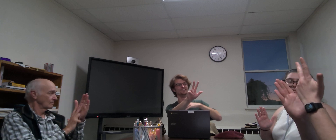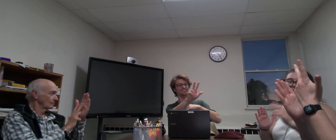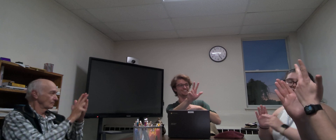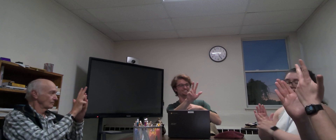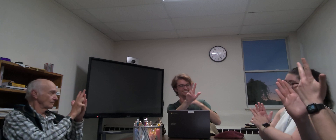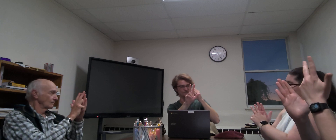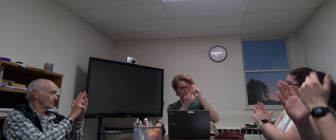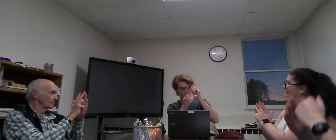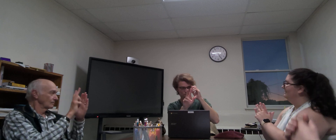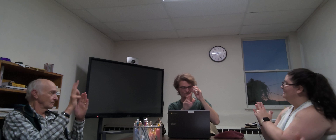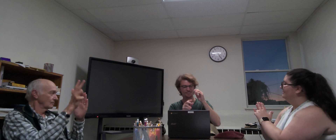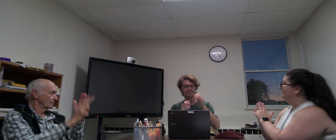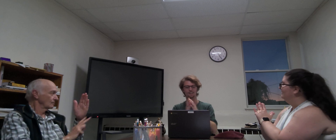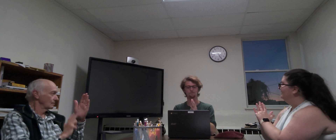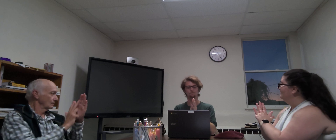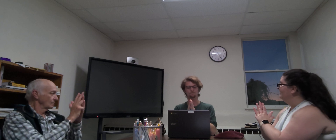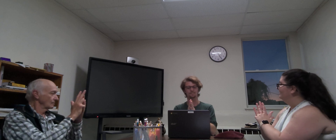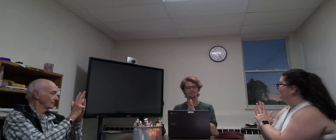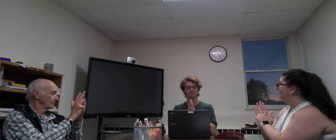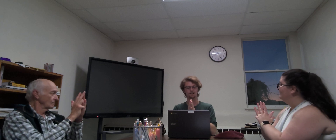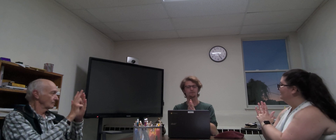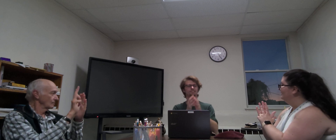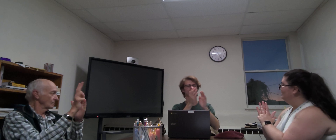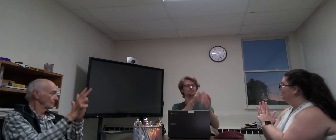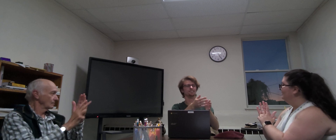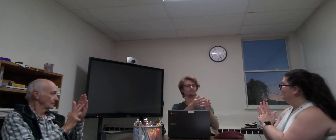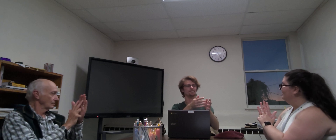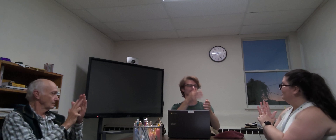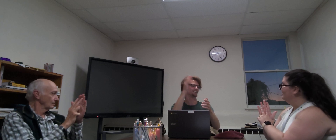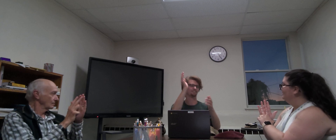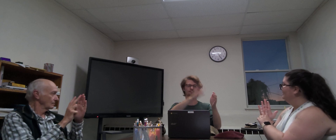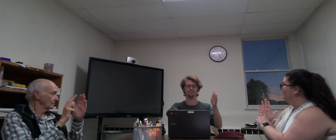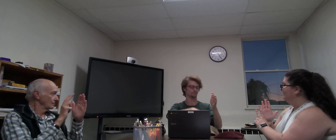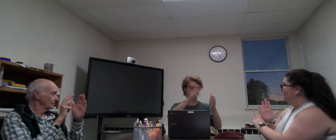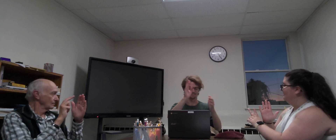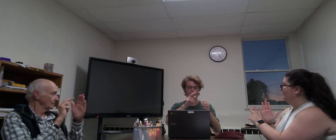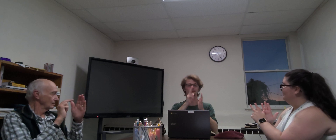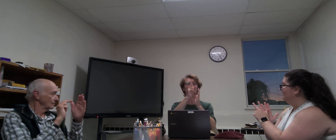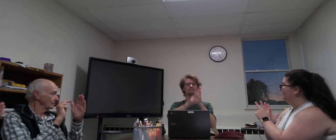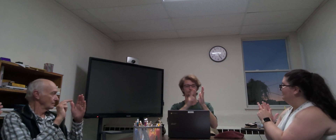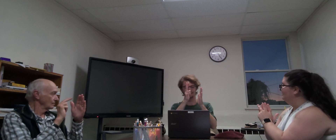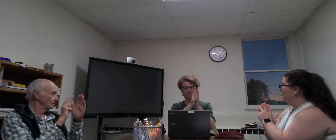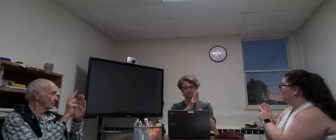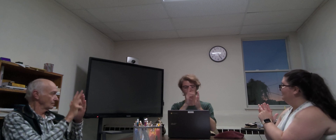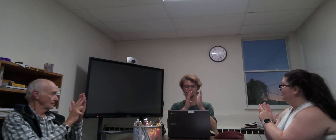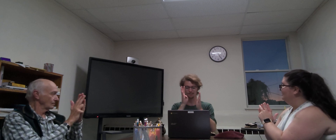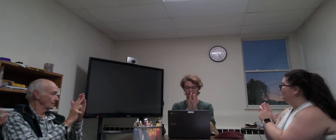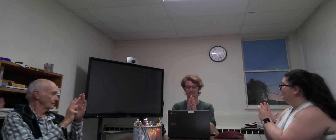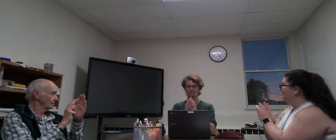yeah. yet, I forgot. Okay. I'm gonna send you an email and it'll have all Okay. the numbers and everything, but 3 hours, 4 hours, just like